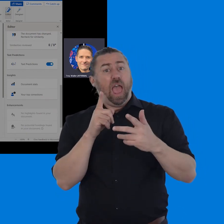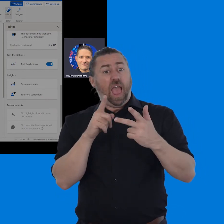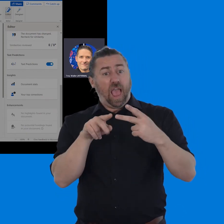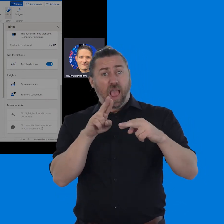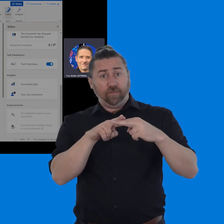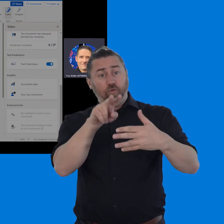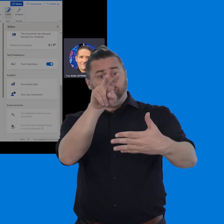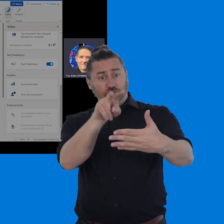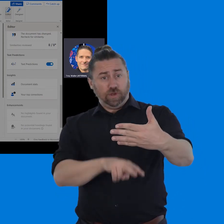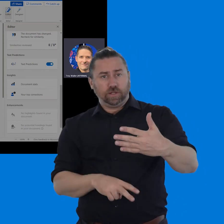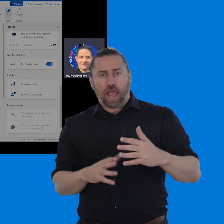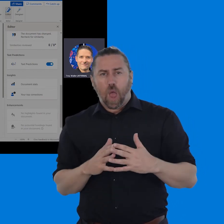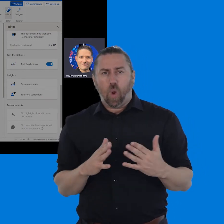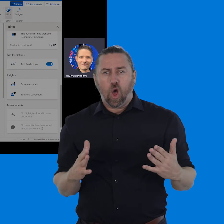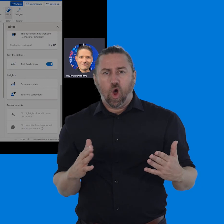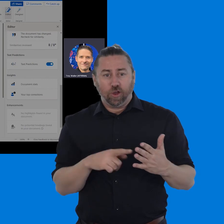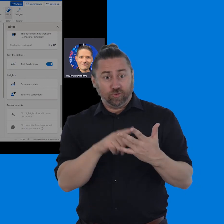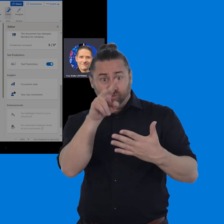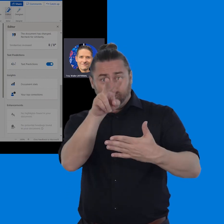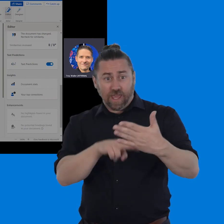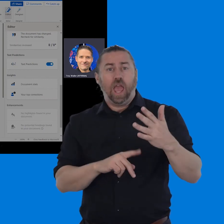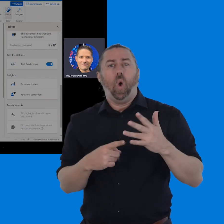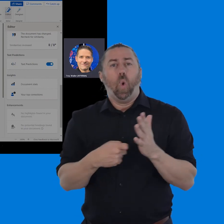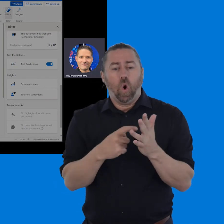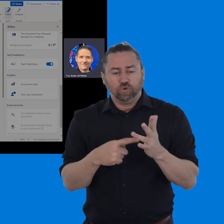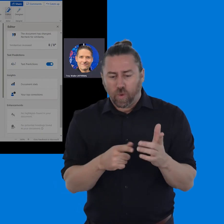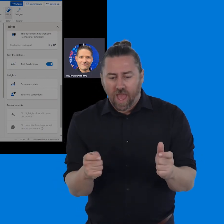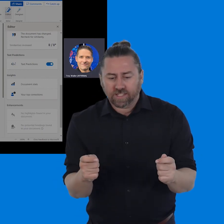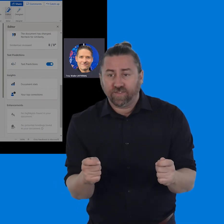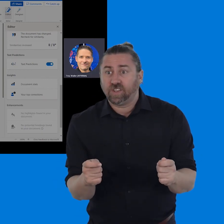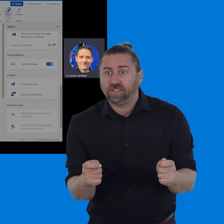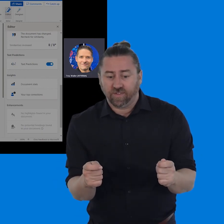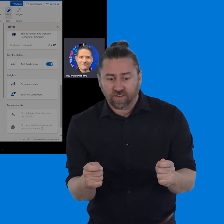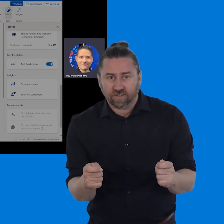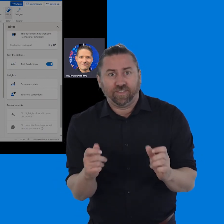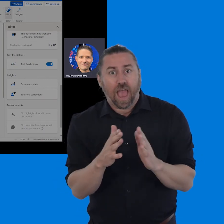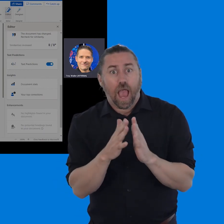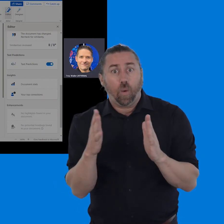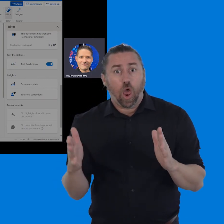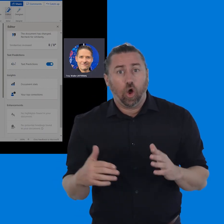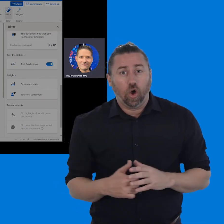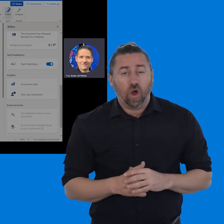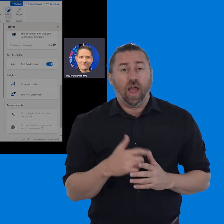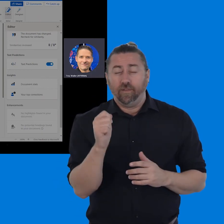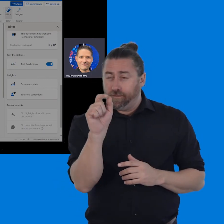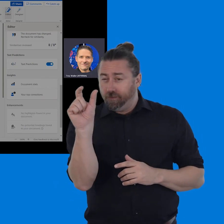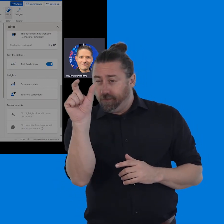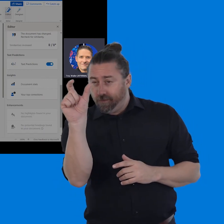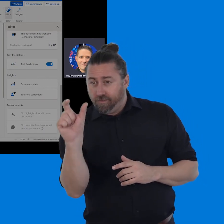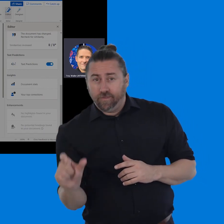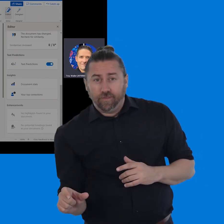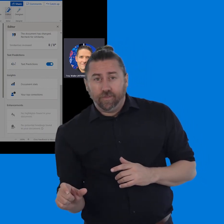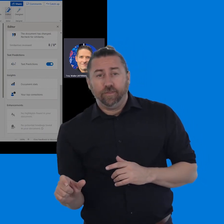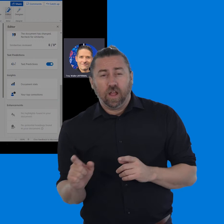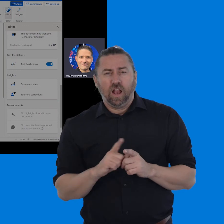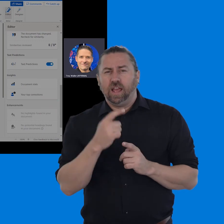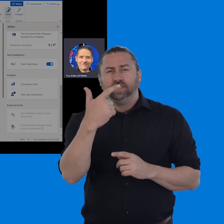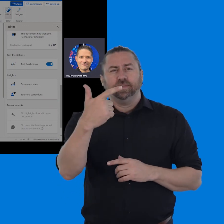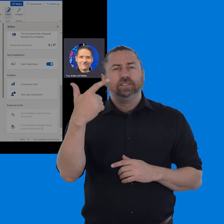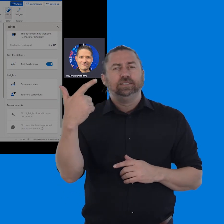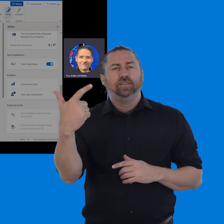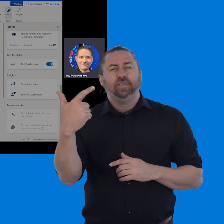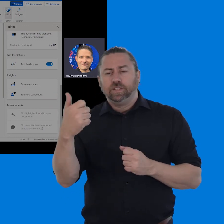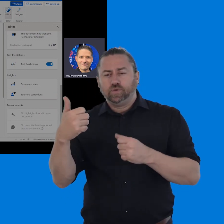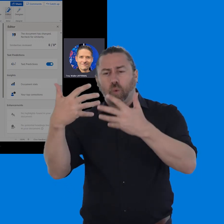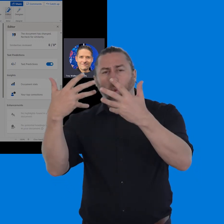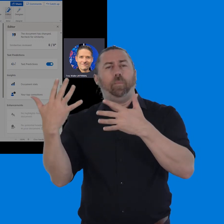also showing me the time it would take to read it and the time it would take to speak it. And then it also brings out this Flesch-Kincaid score,